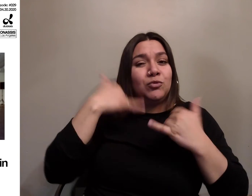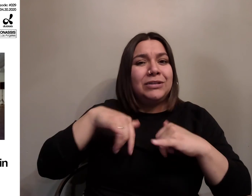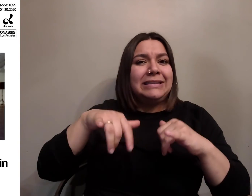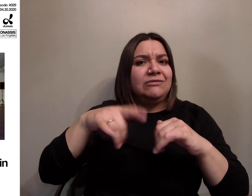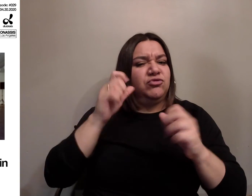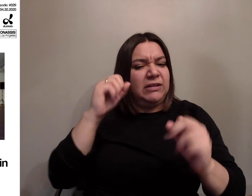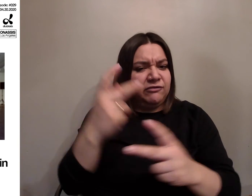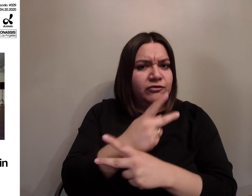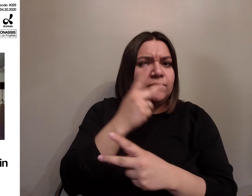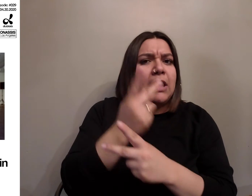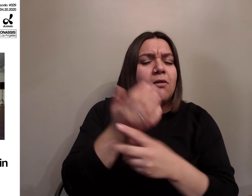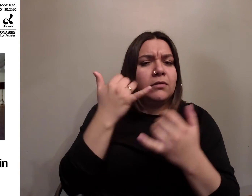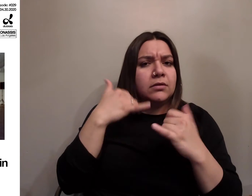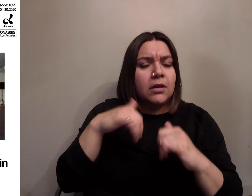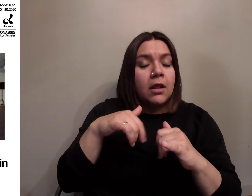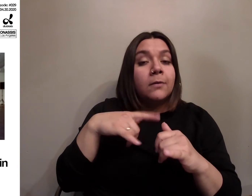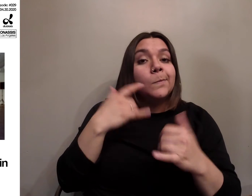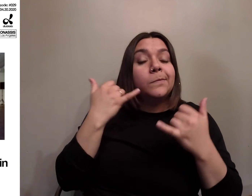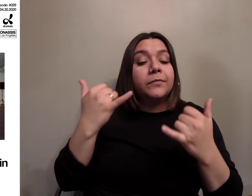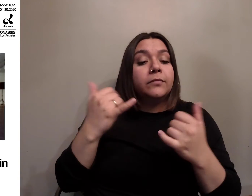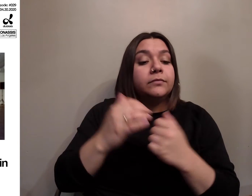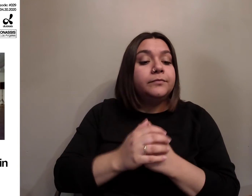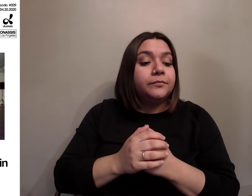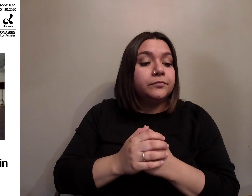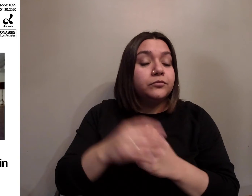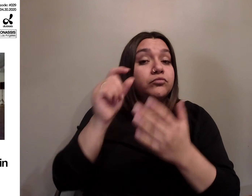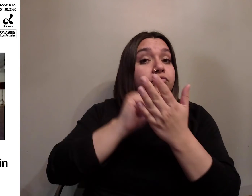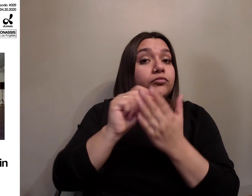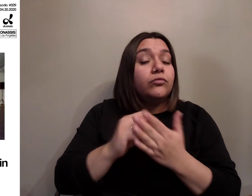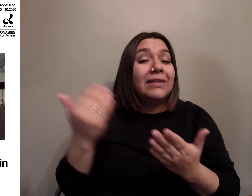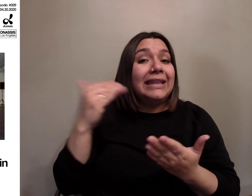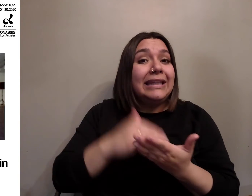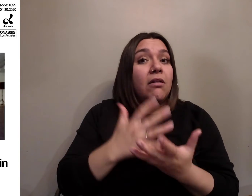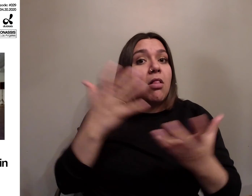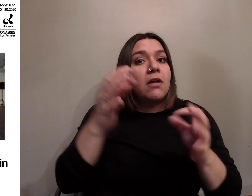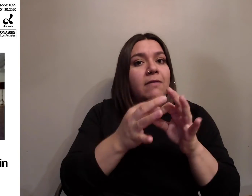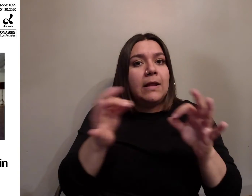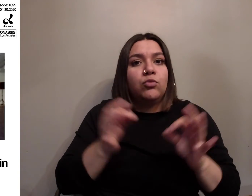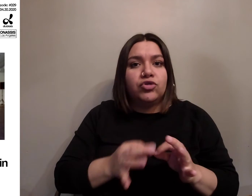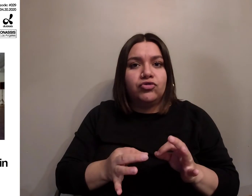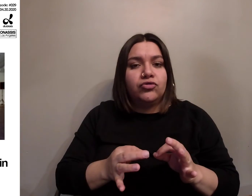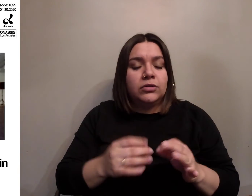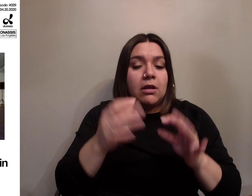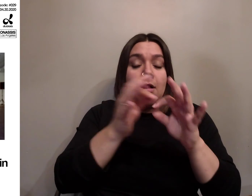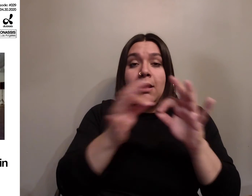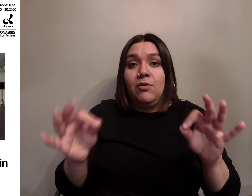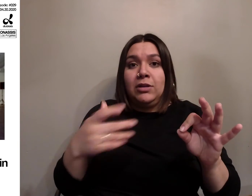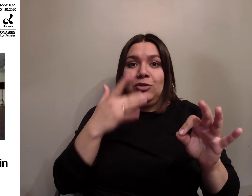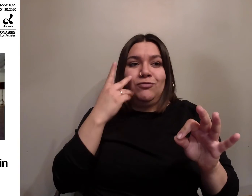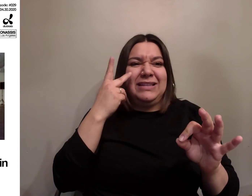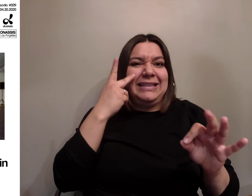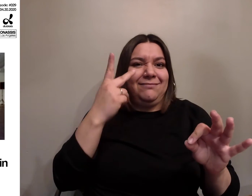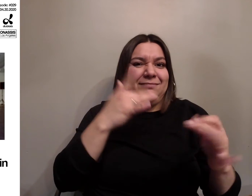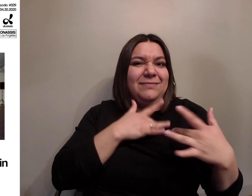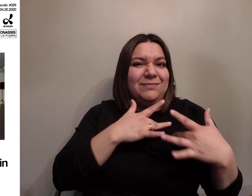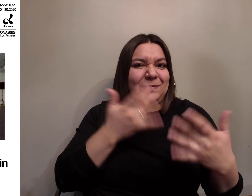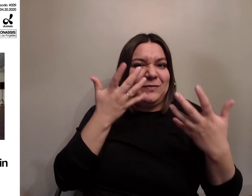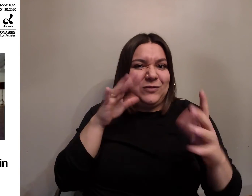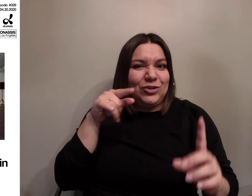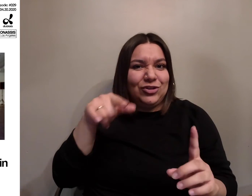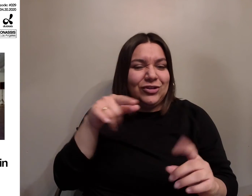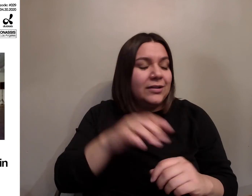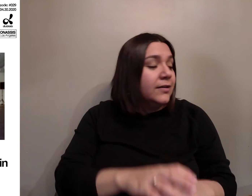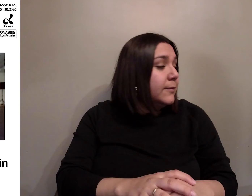what our aspirations are as an organization and community. And we are basically